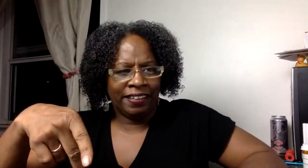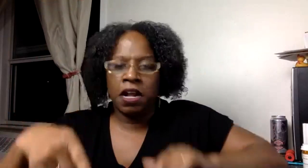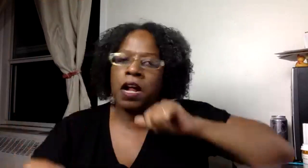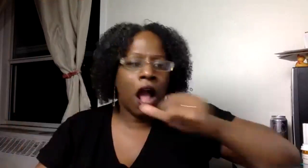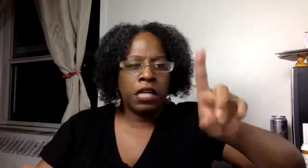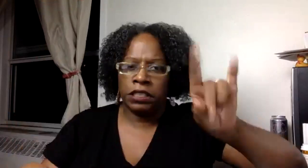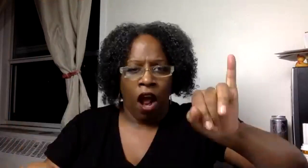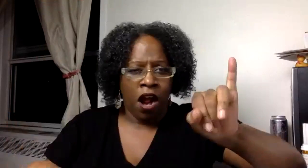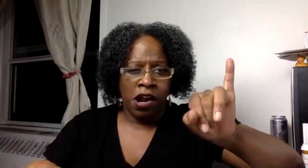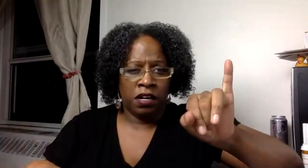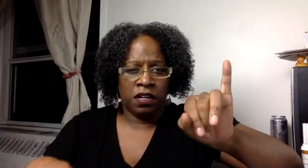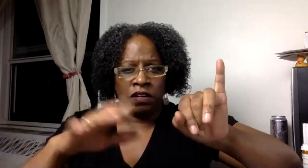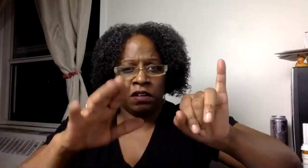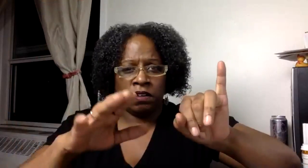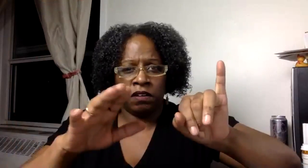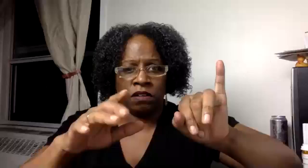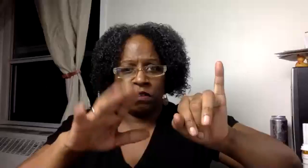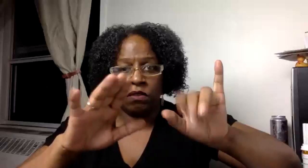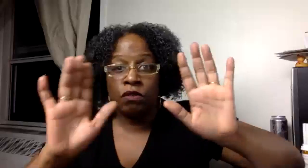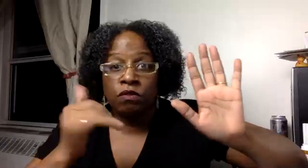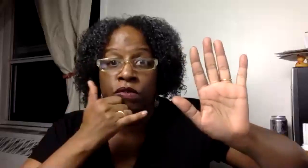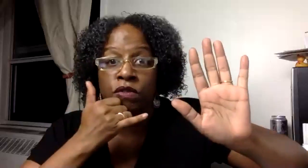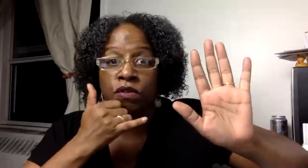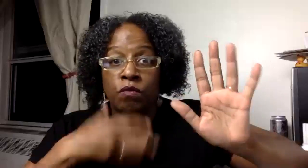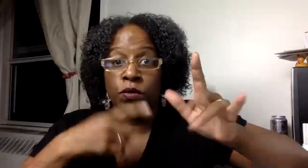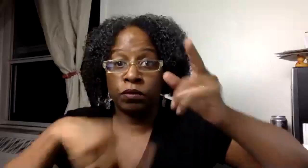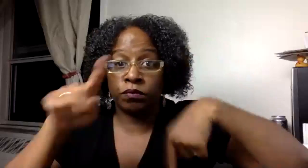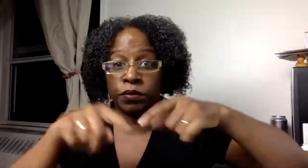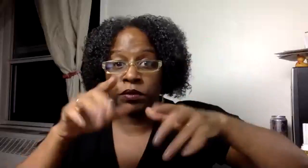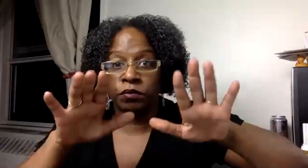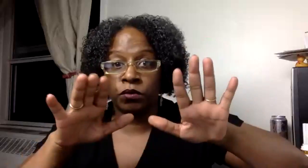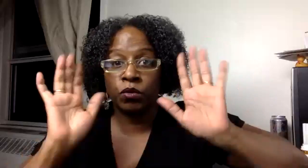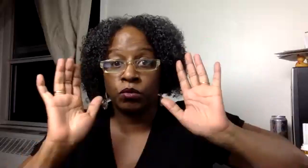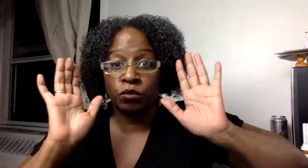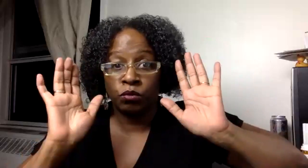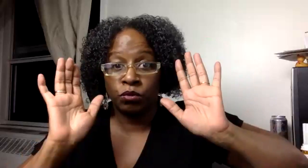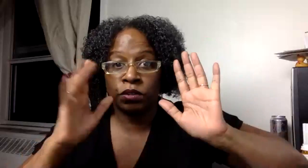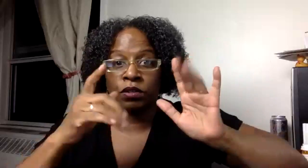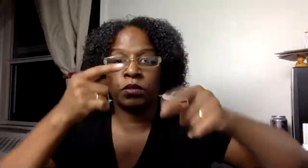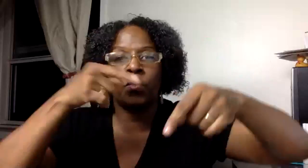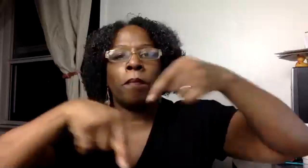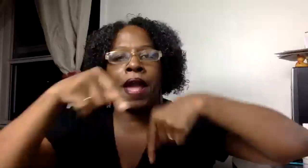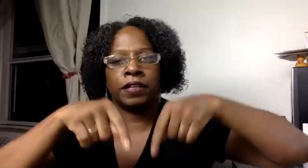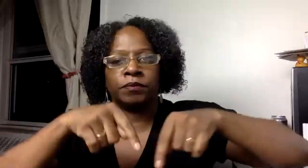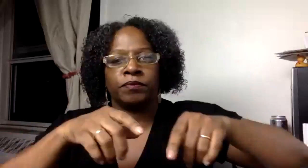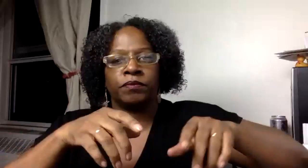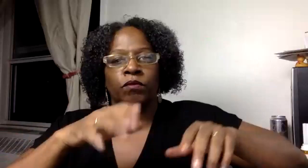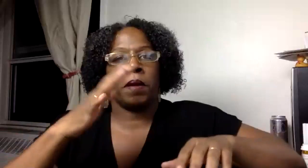labeling SSPs? Not deaf interpreters, but, oh, no, I'm sorry, wait, am I incorrect? I'm sorry, hold on one second, Marcelette's clarifying.